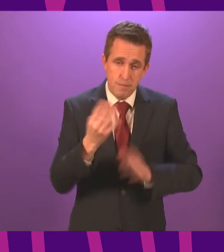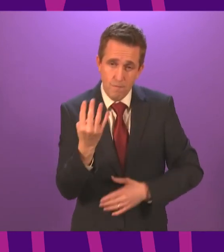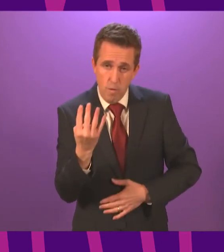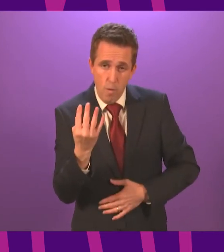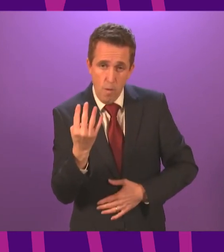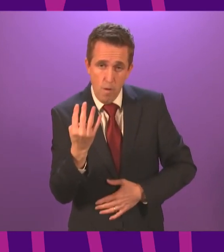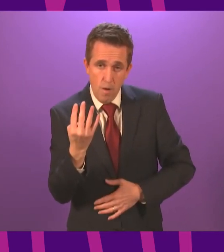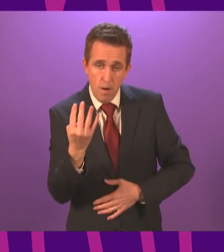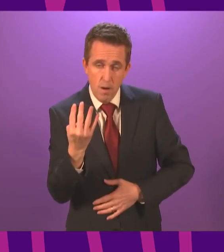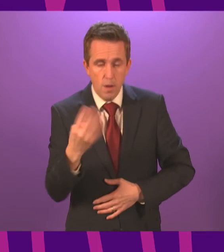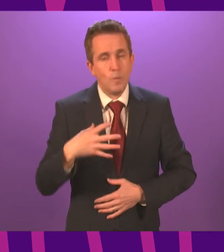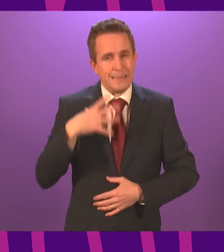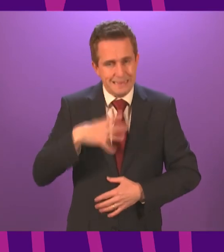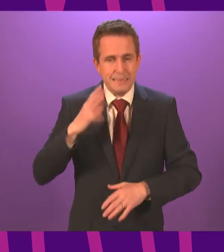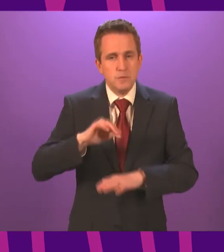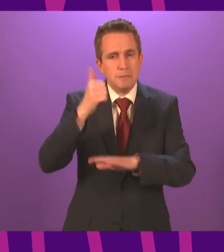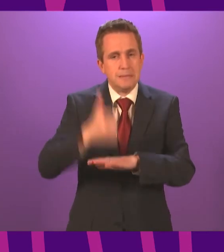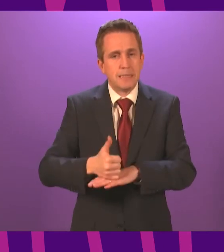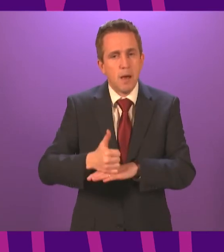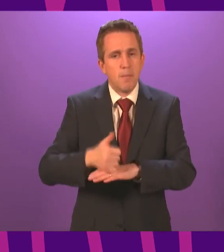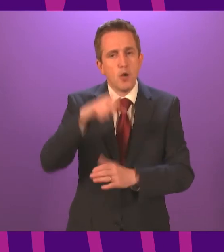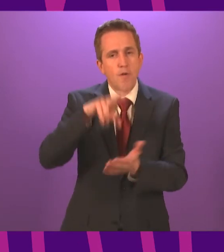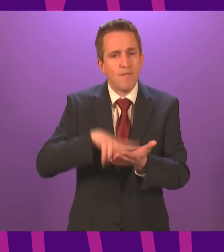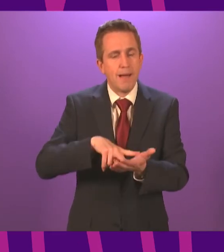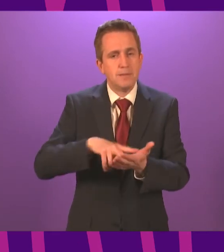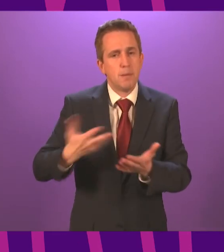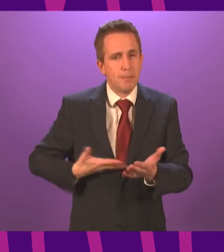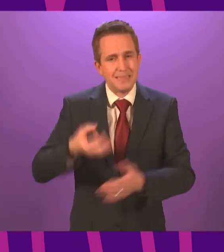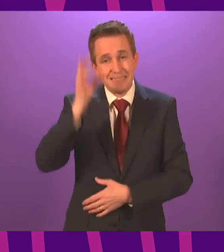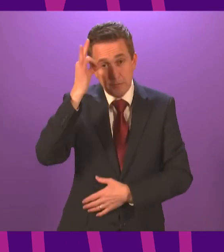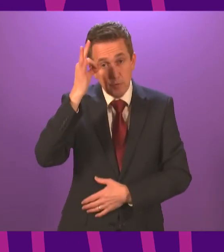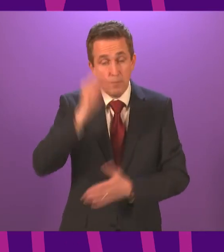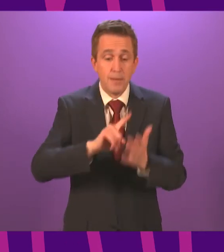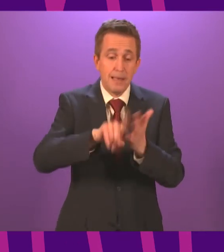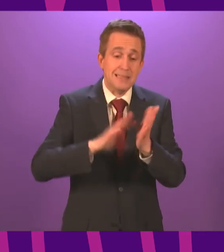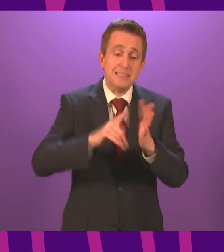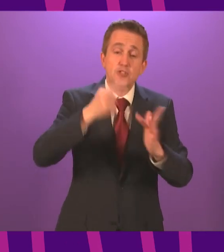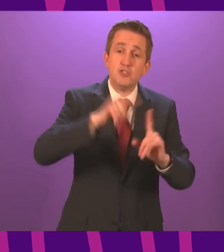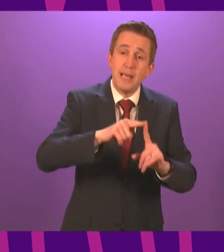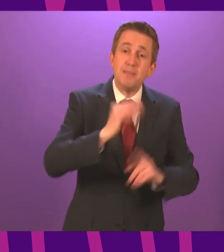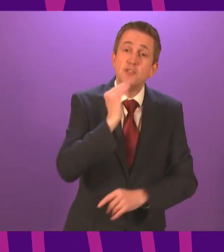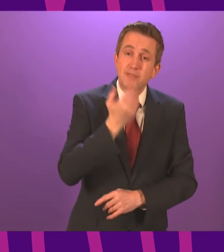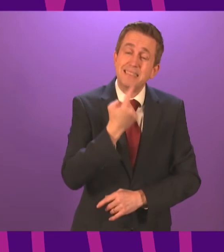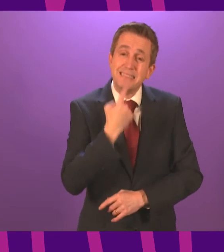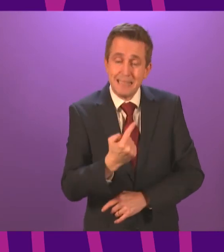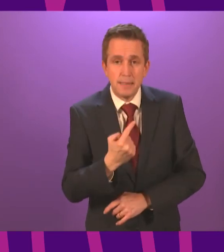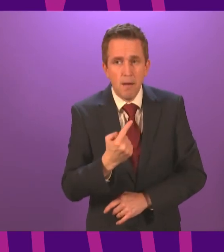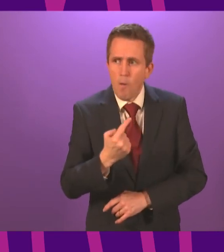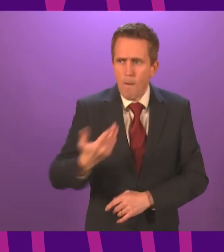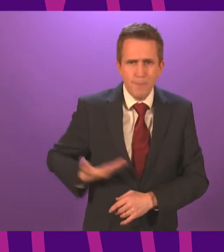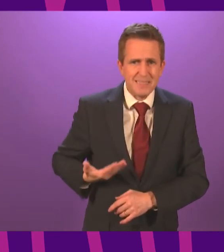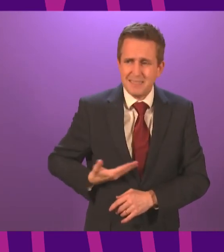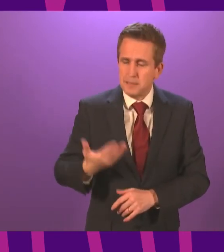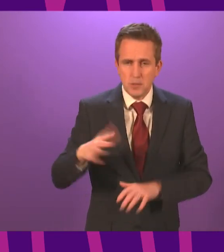a coronavirus business advisory council. Jamie Green said businesses were on a roller coaster ride. And there is also